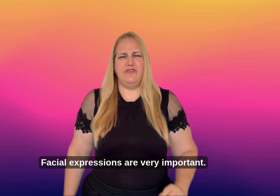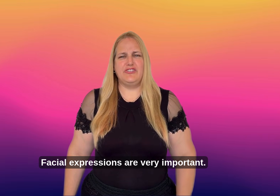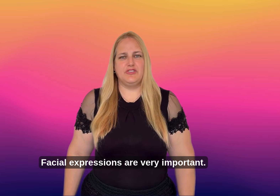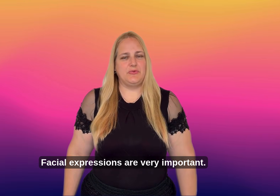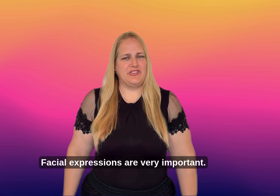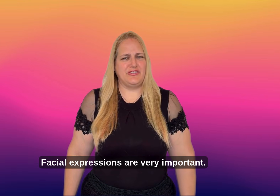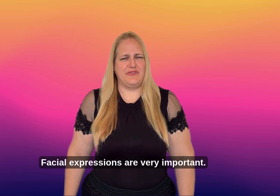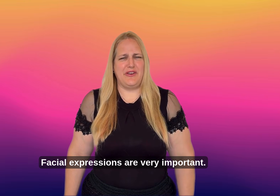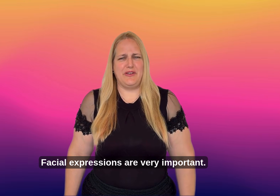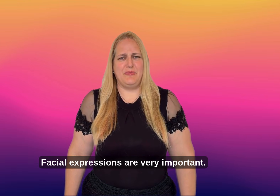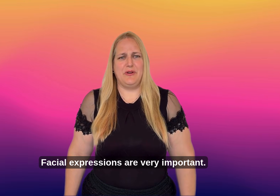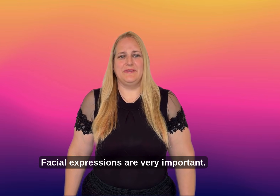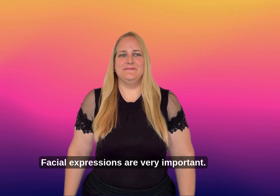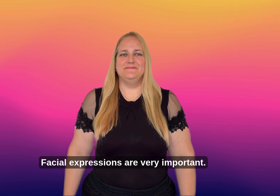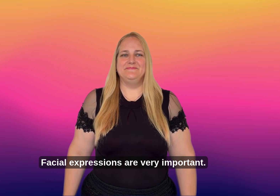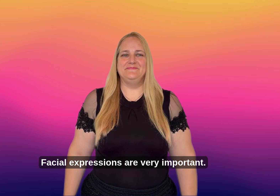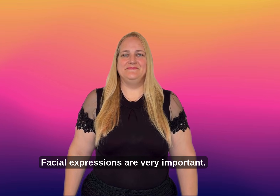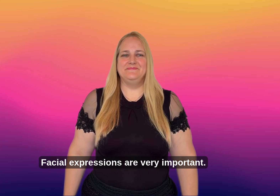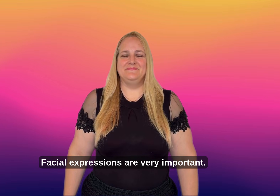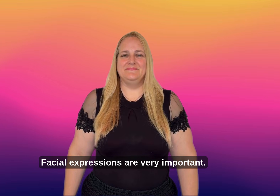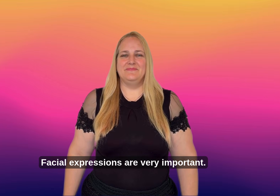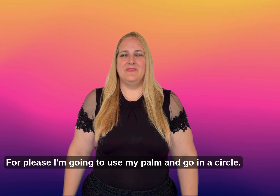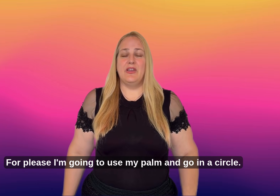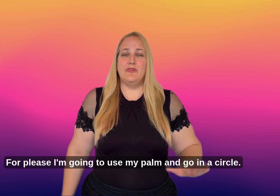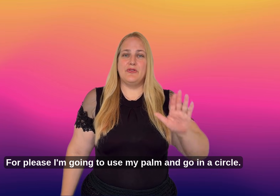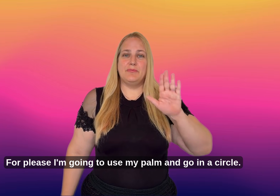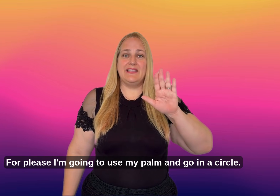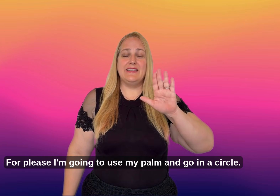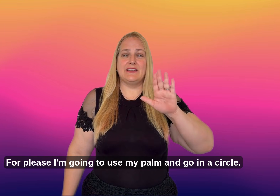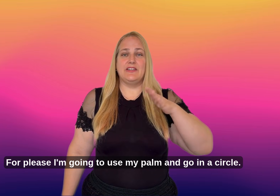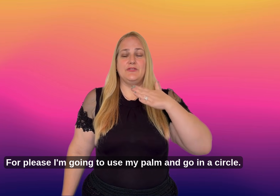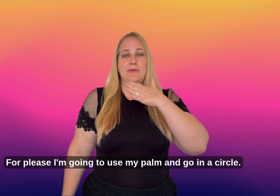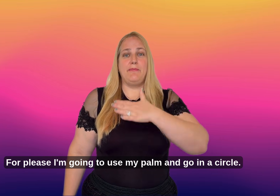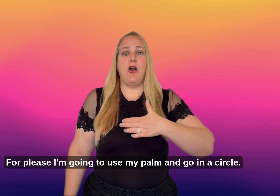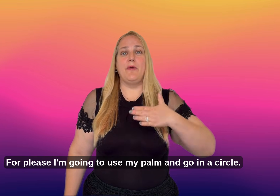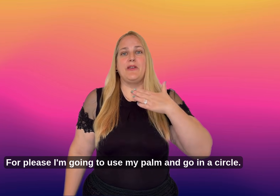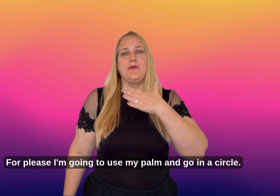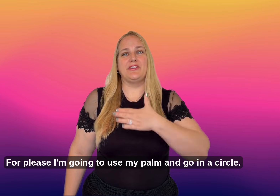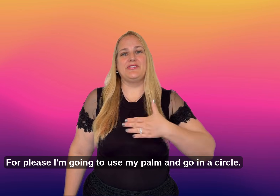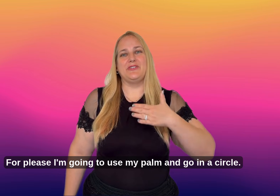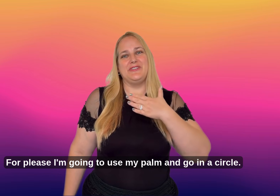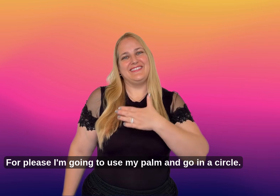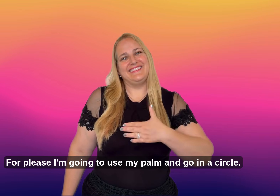Facial expressions are very important. For please, I'm going to use my palm and go in a circle.